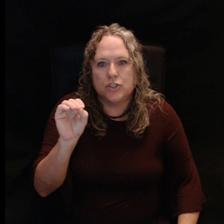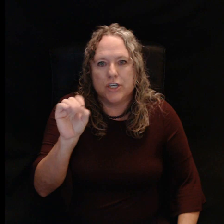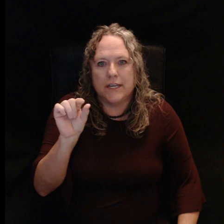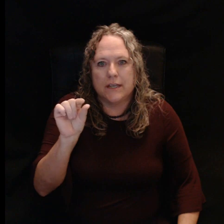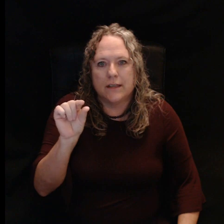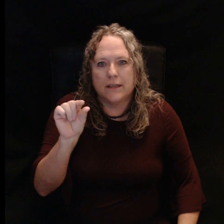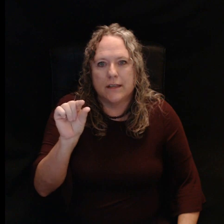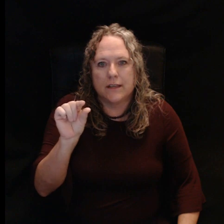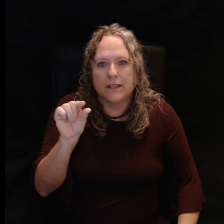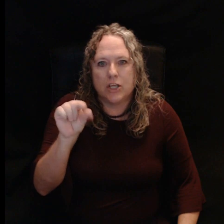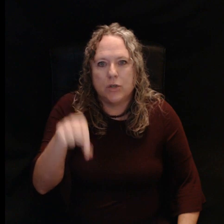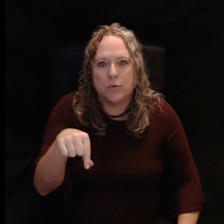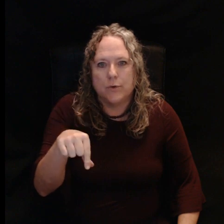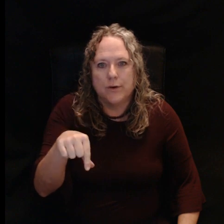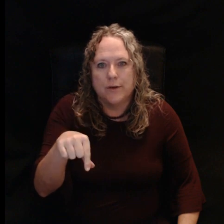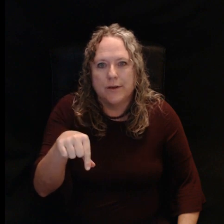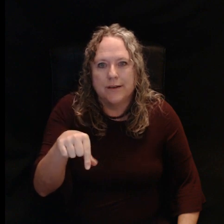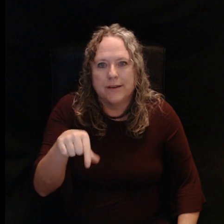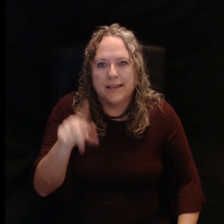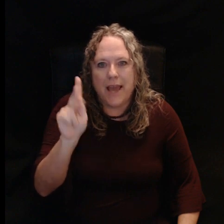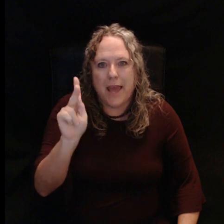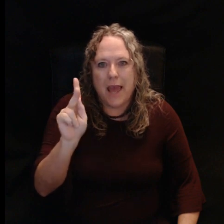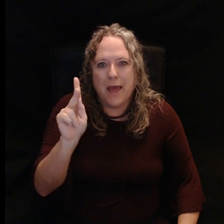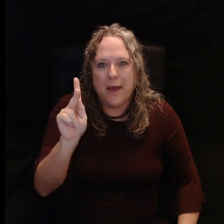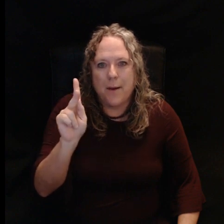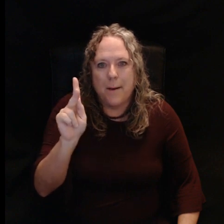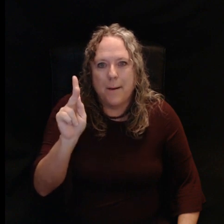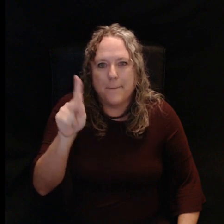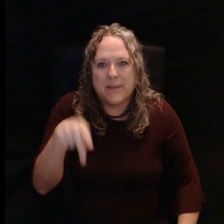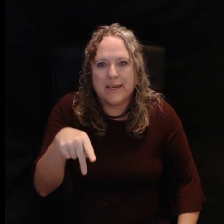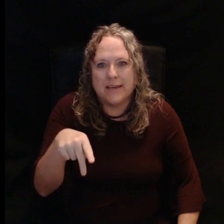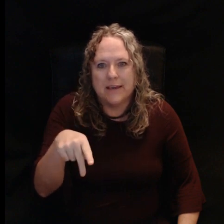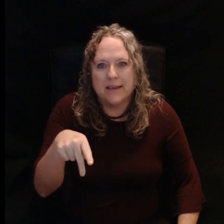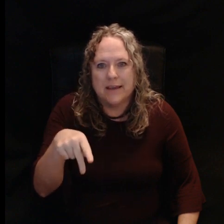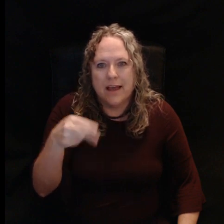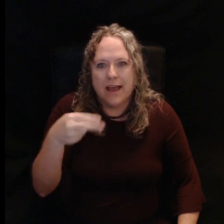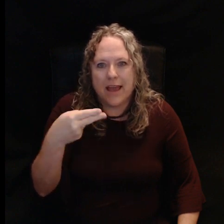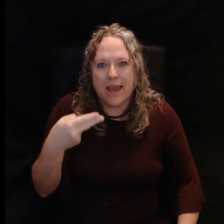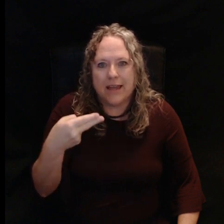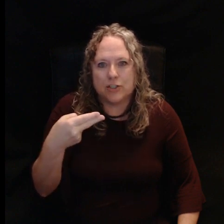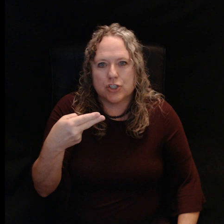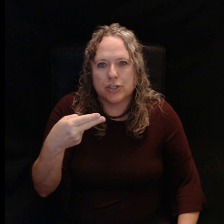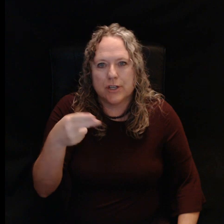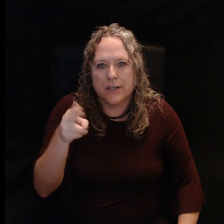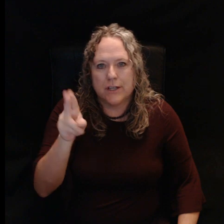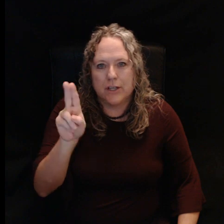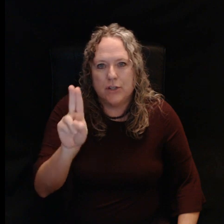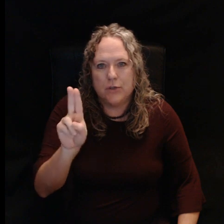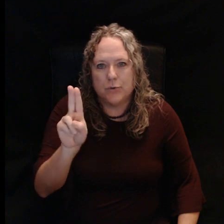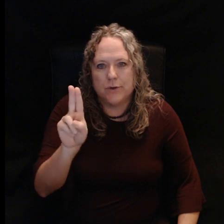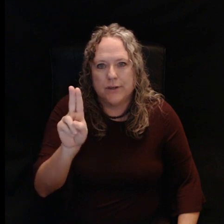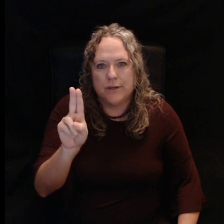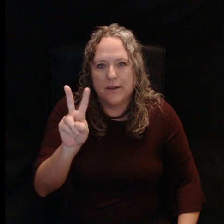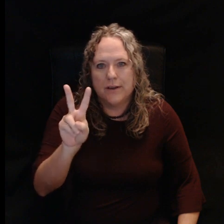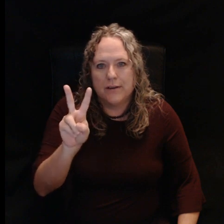G, Q, K, P, H, U,